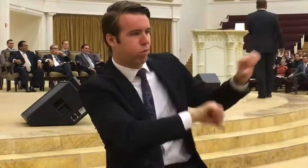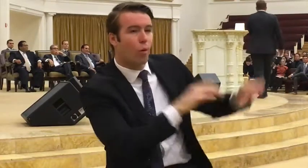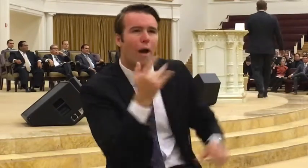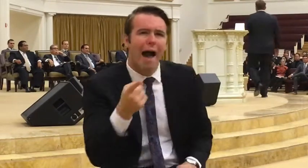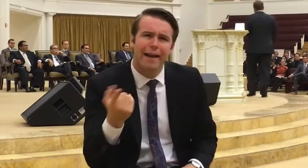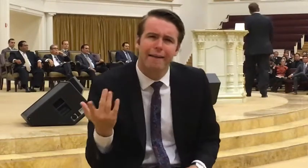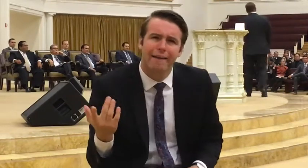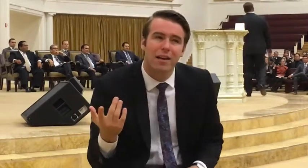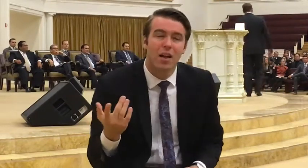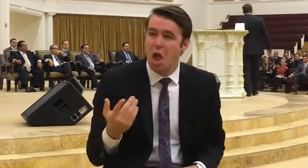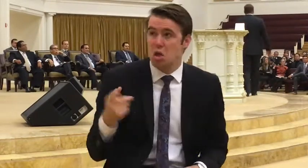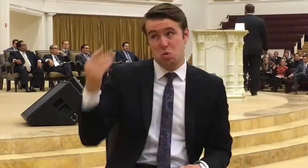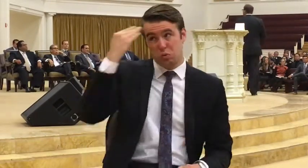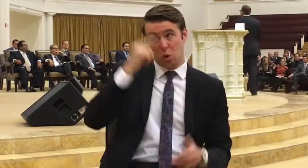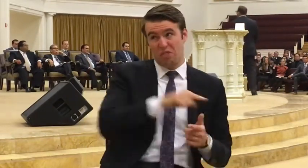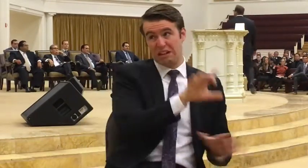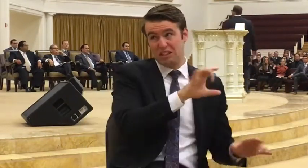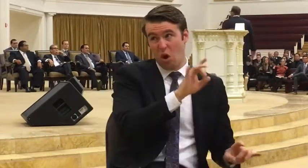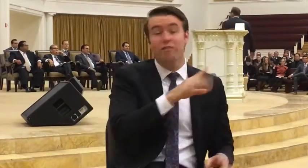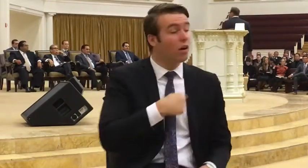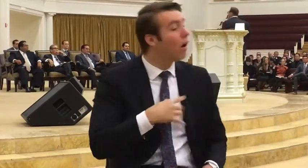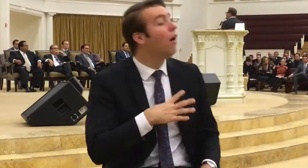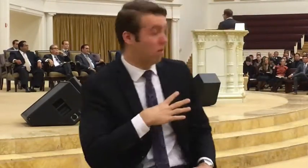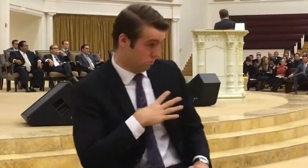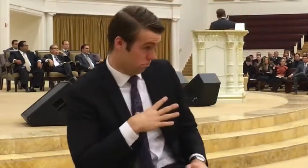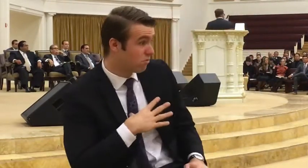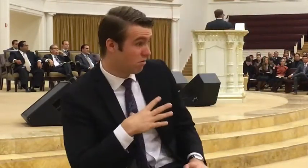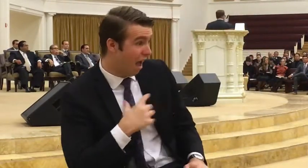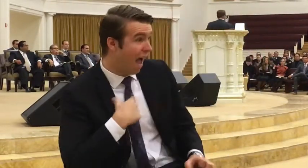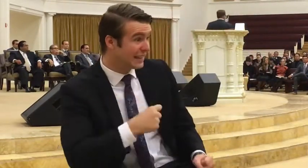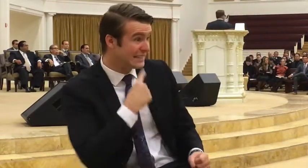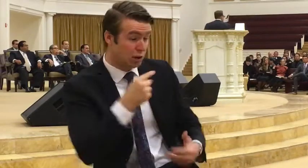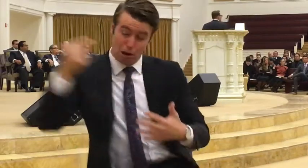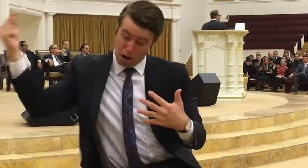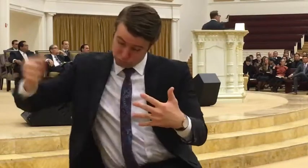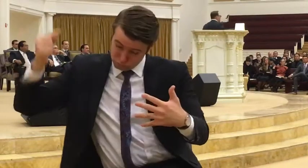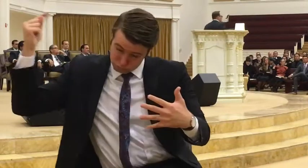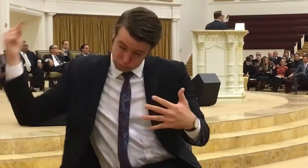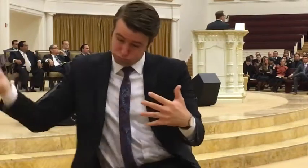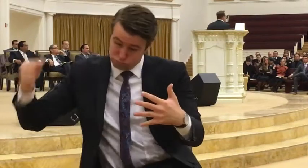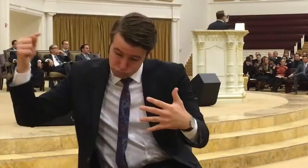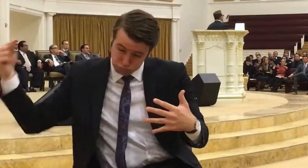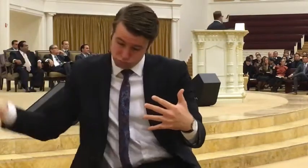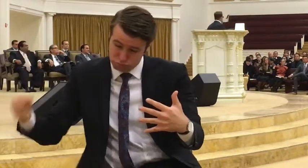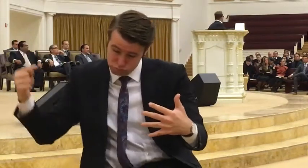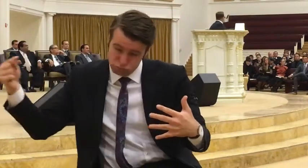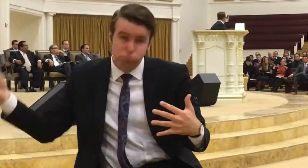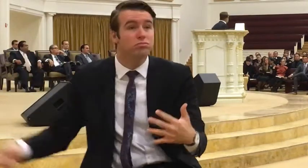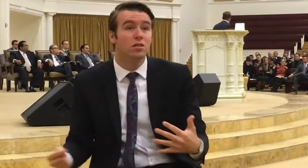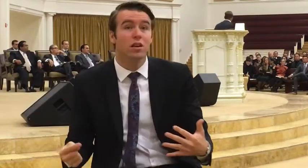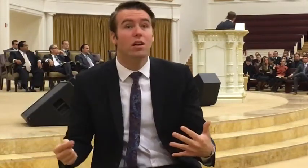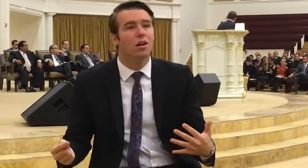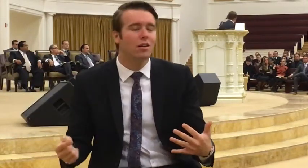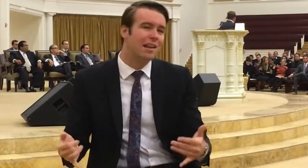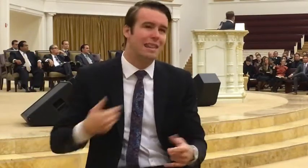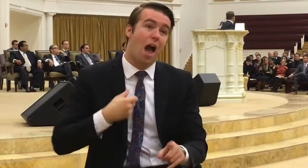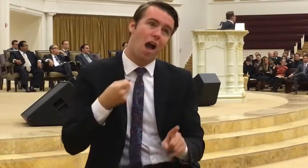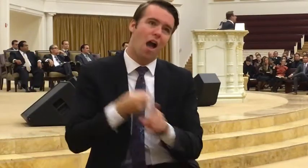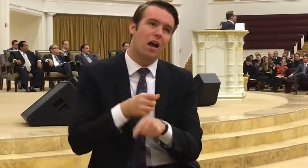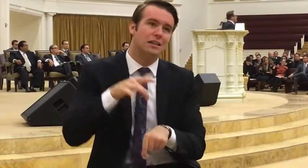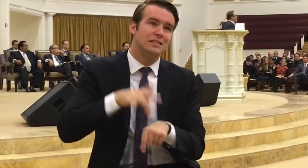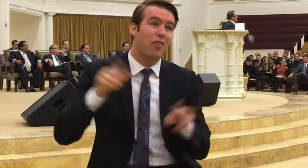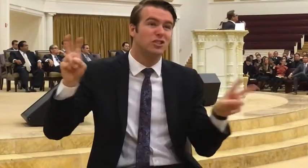Well, you don't know what he did. Yeah, but I can tell you about a whole lot of stuff. Well, I'm here, so